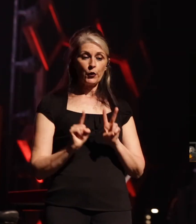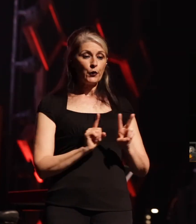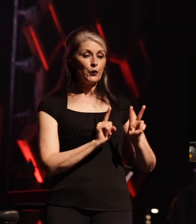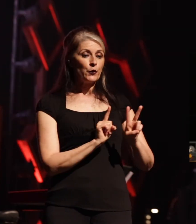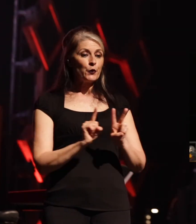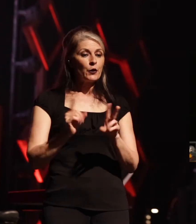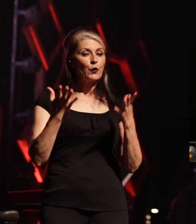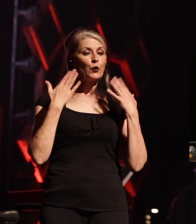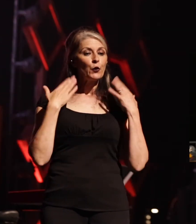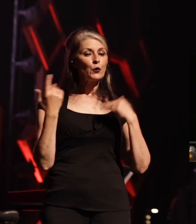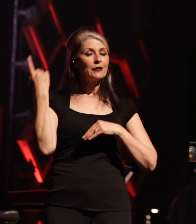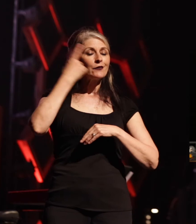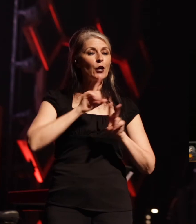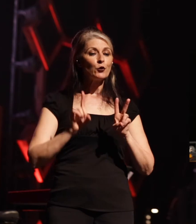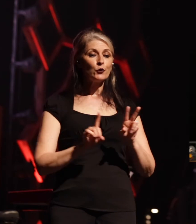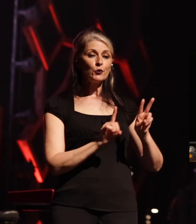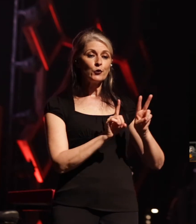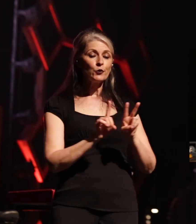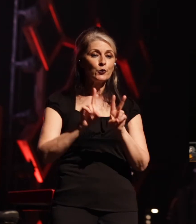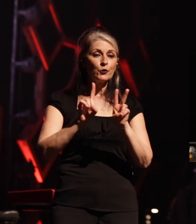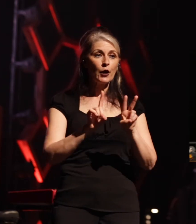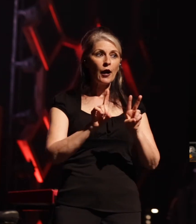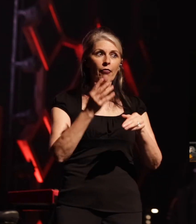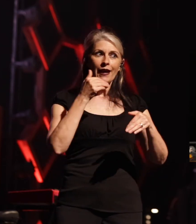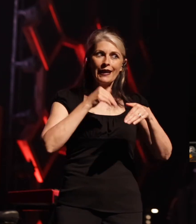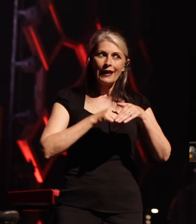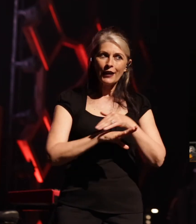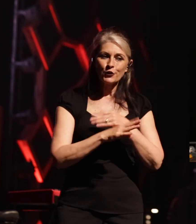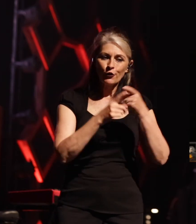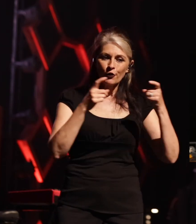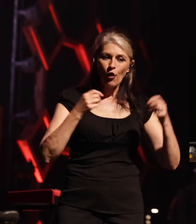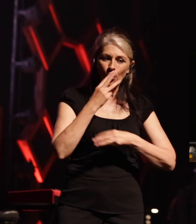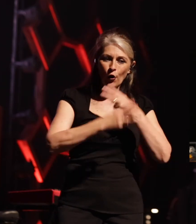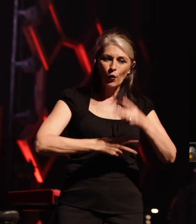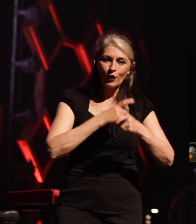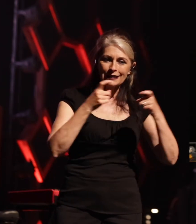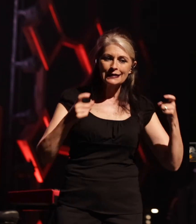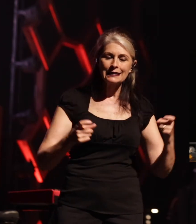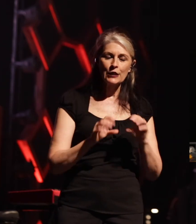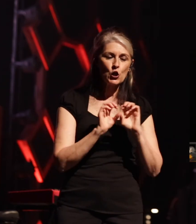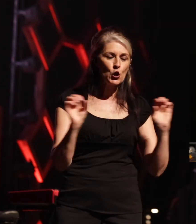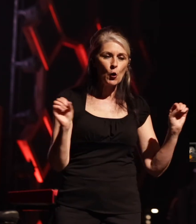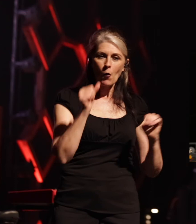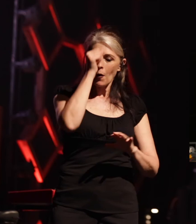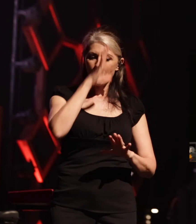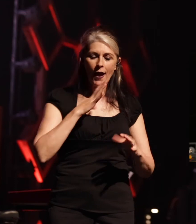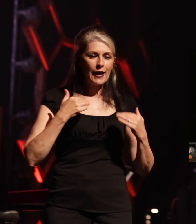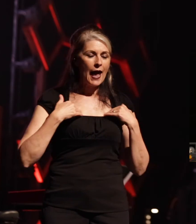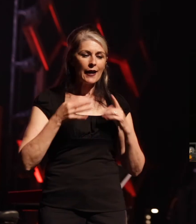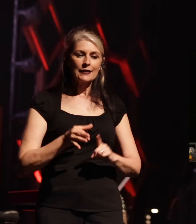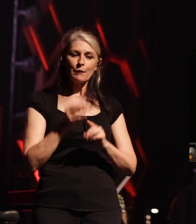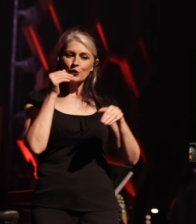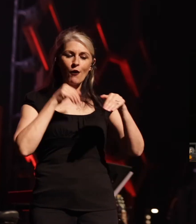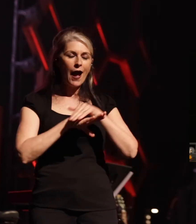That was incredible. But when sin entered the world, no longer did man have this special access to the presence of God